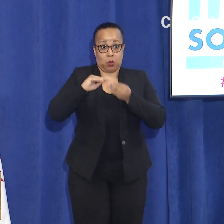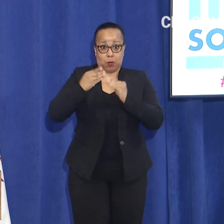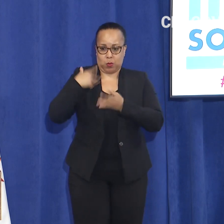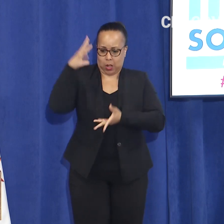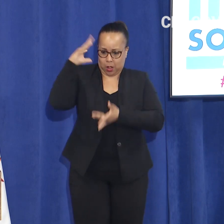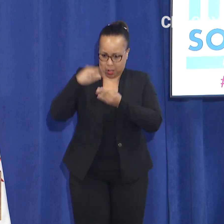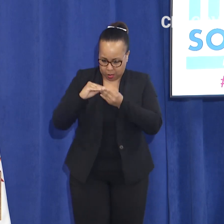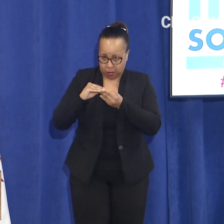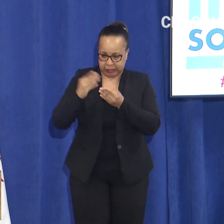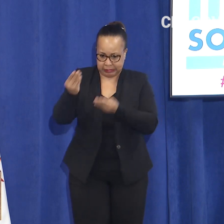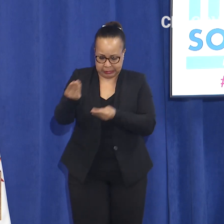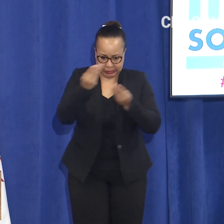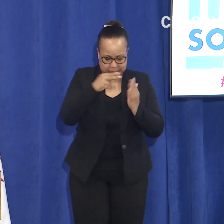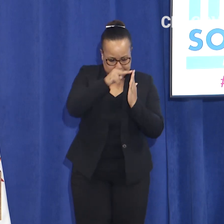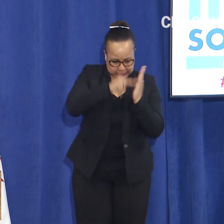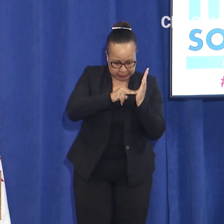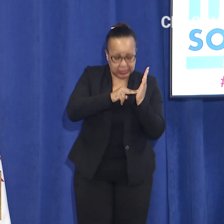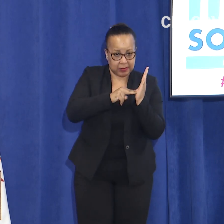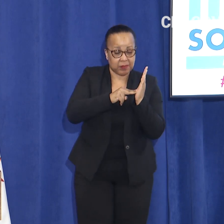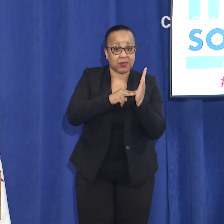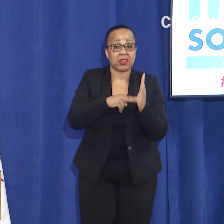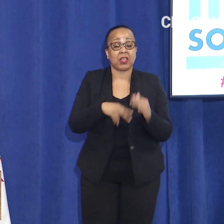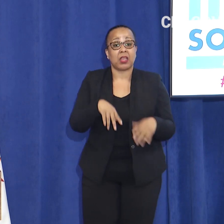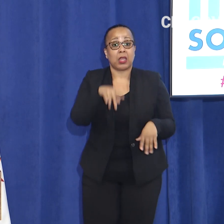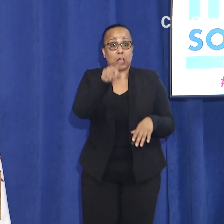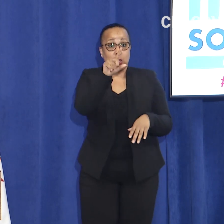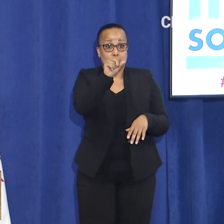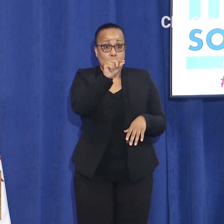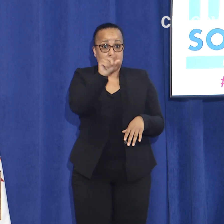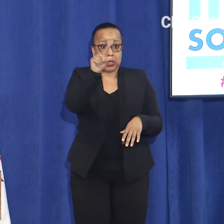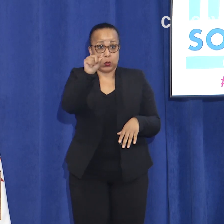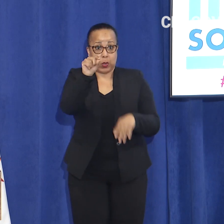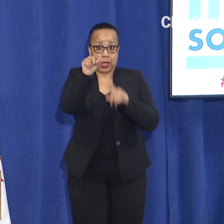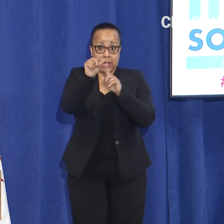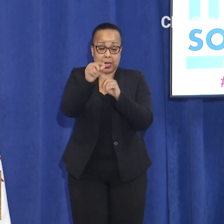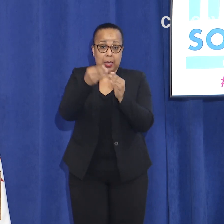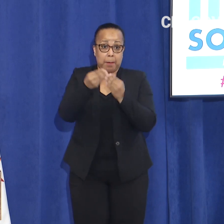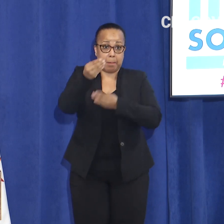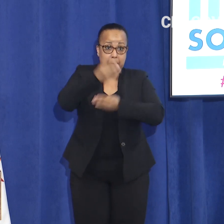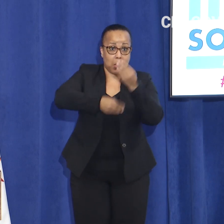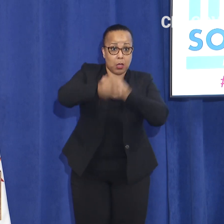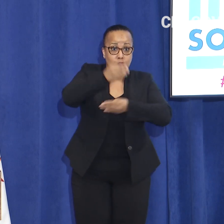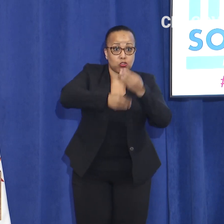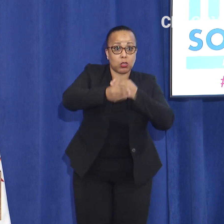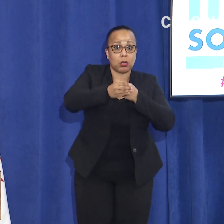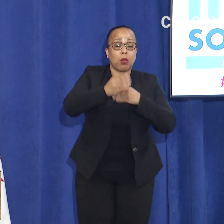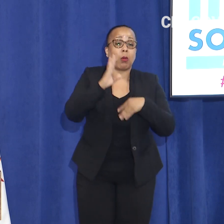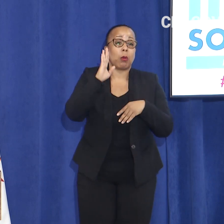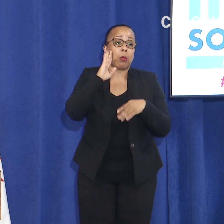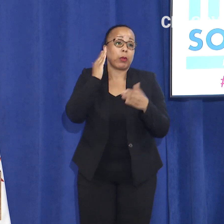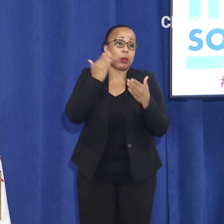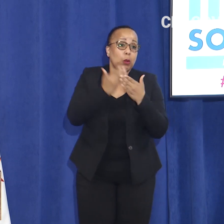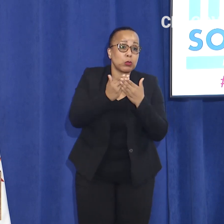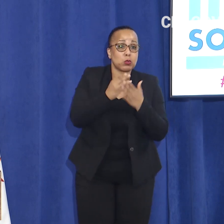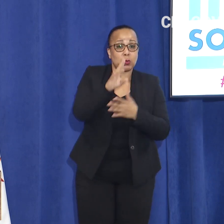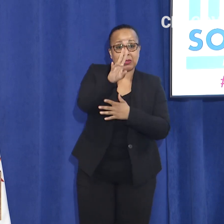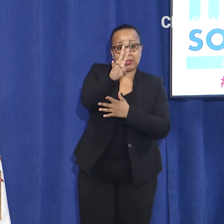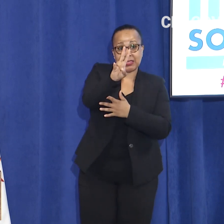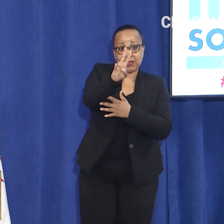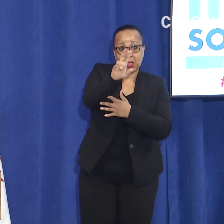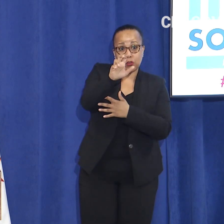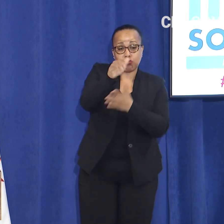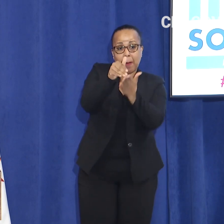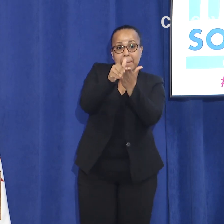in, we are projecting that the 2020 budget shortfall will be close to